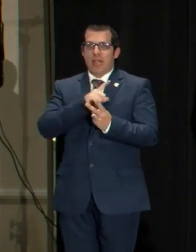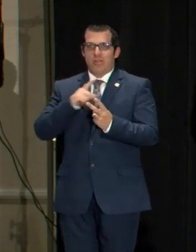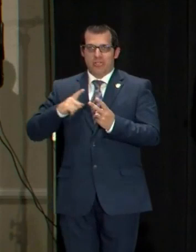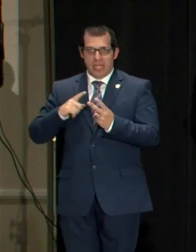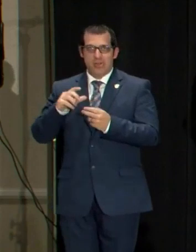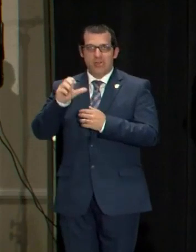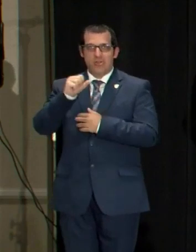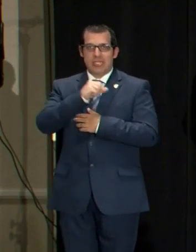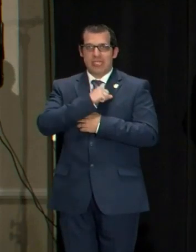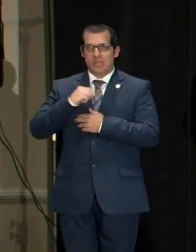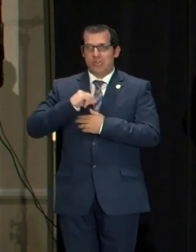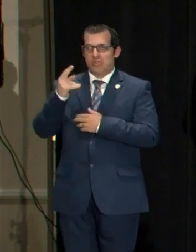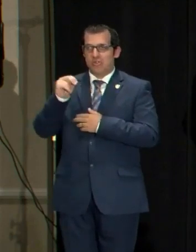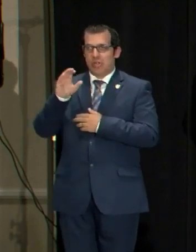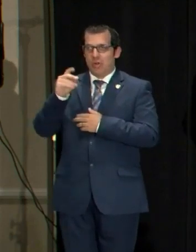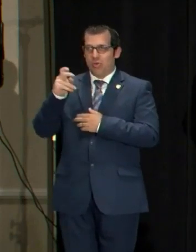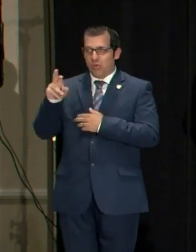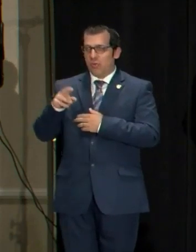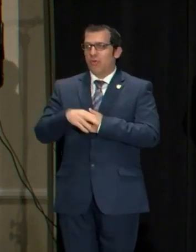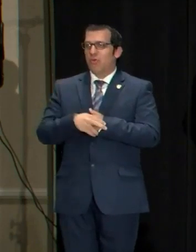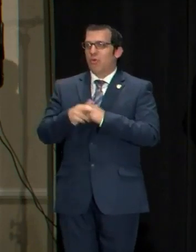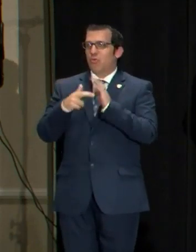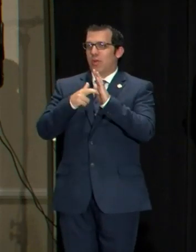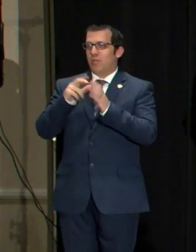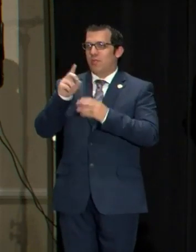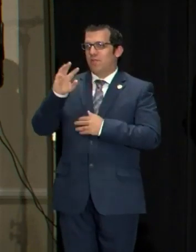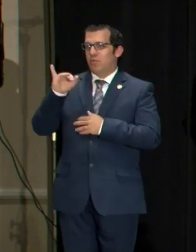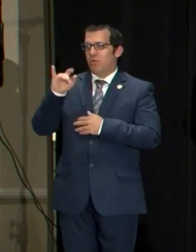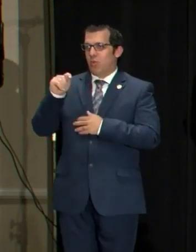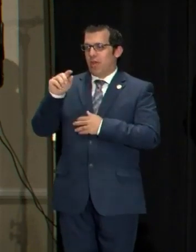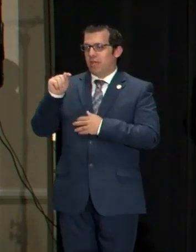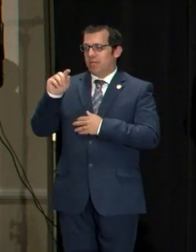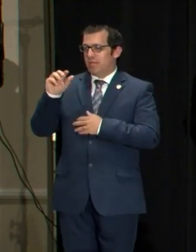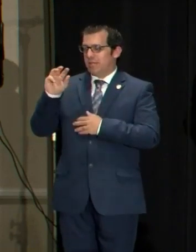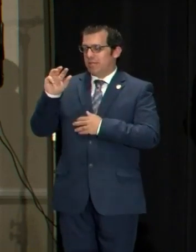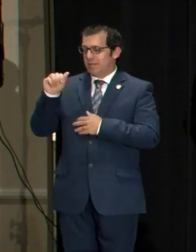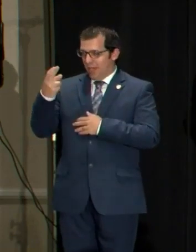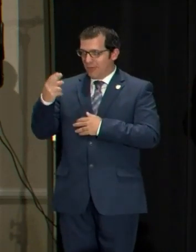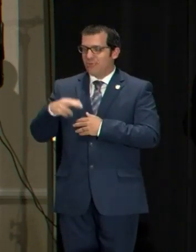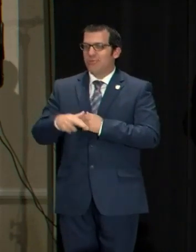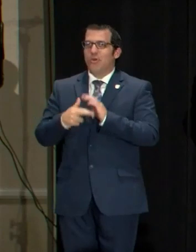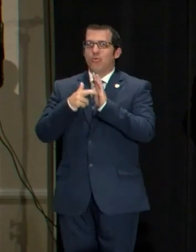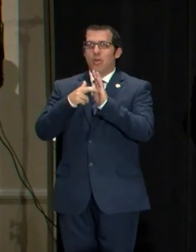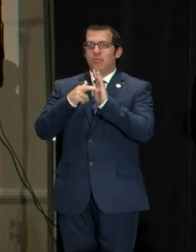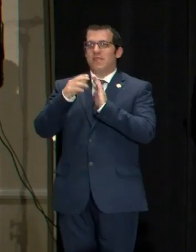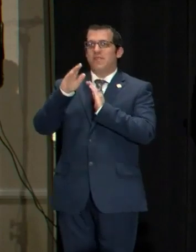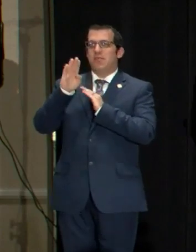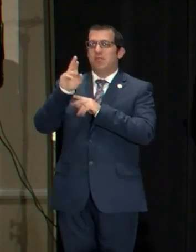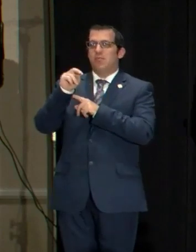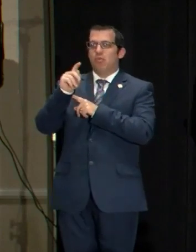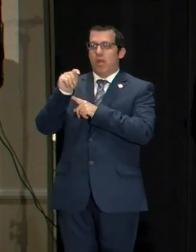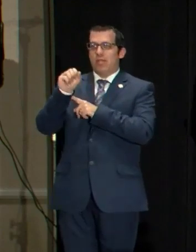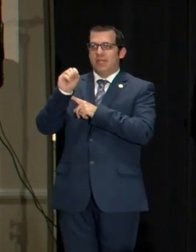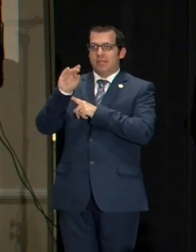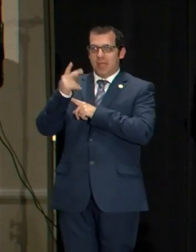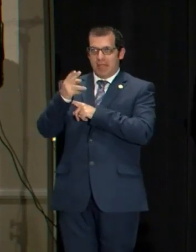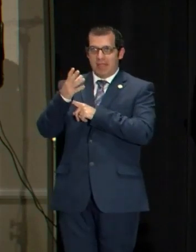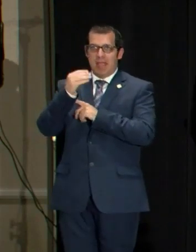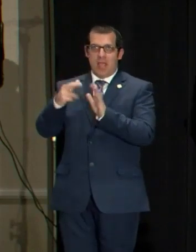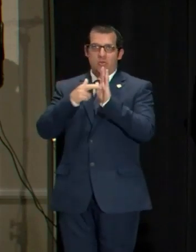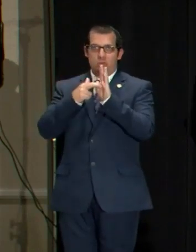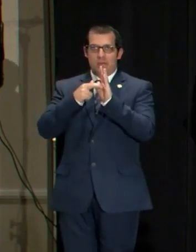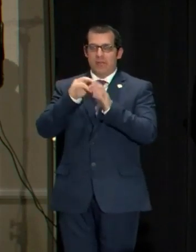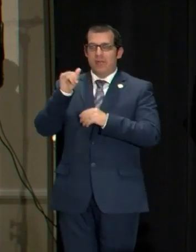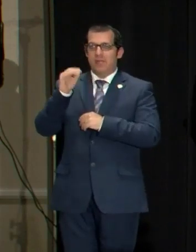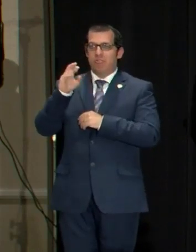delegation, Senator John Cooper, Representative Dwight Tosh, Representative Brant Smith, and